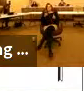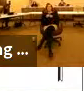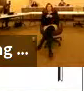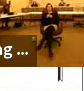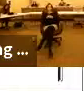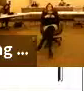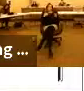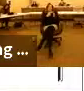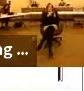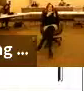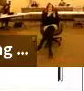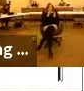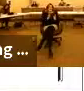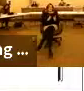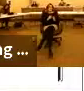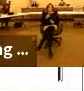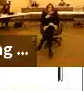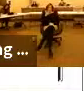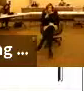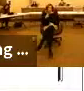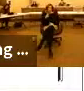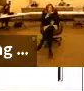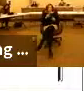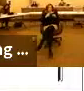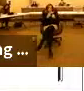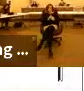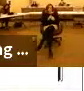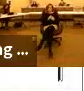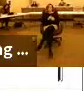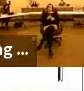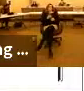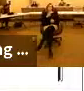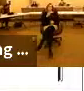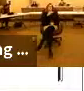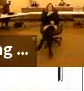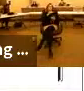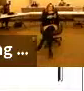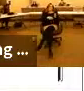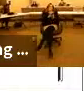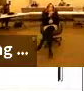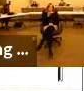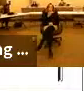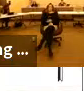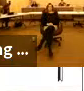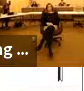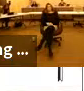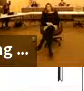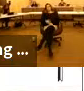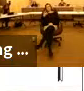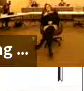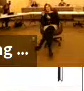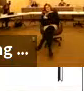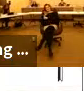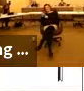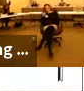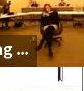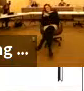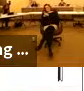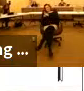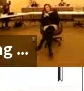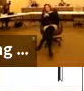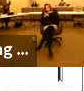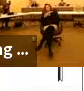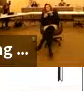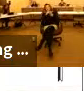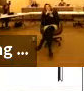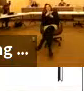third-party consultant review it and offer their comments. Essentially, the findings state in the county's letter that there would be no